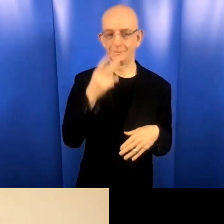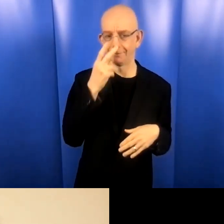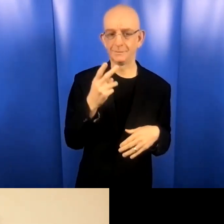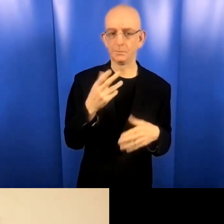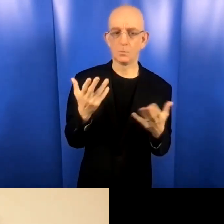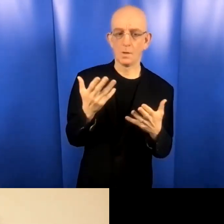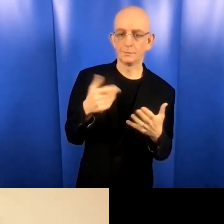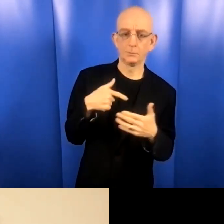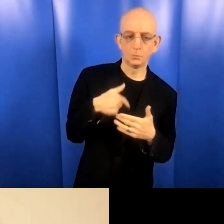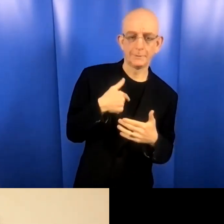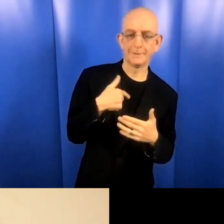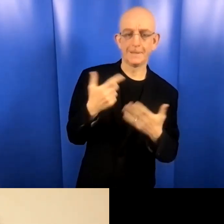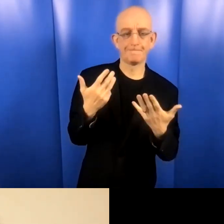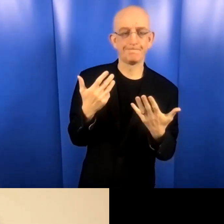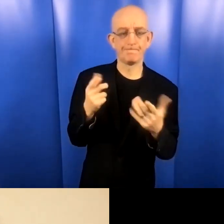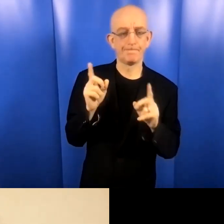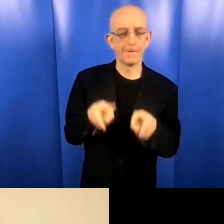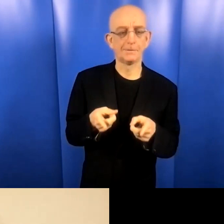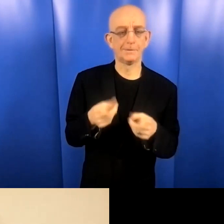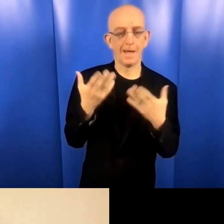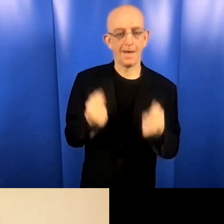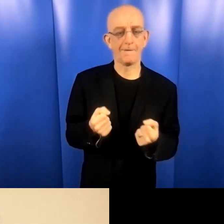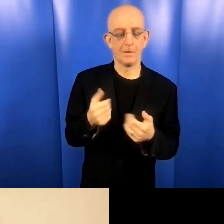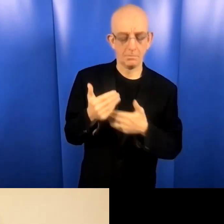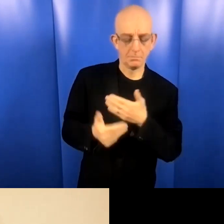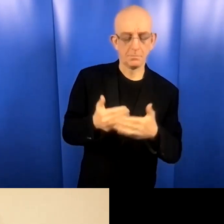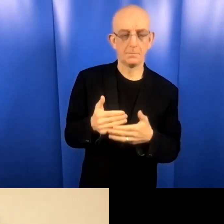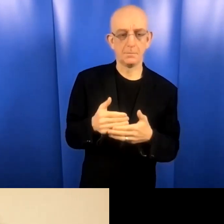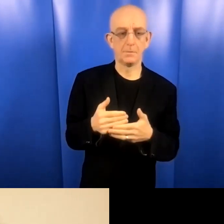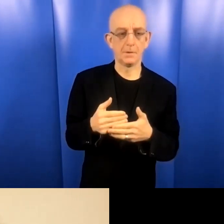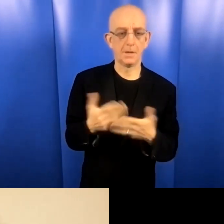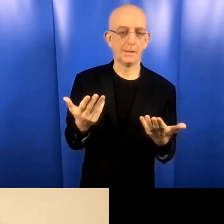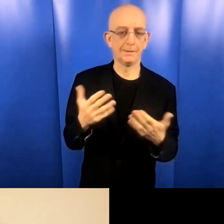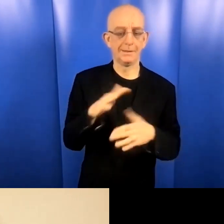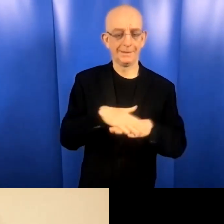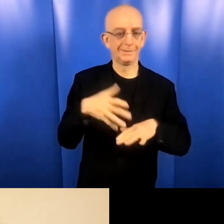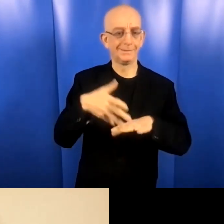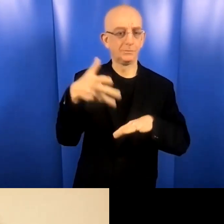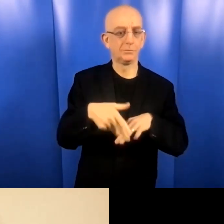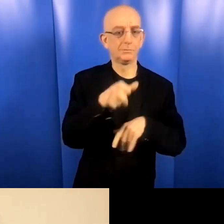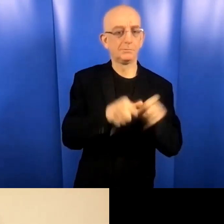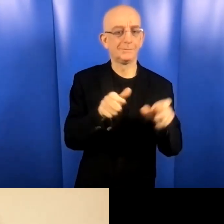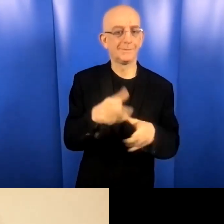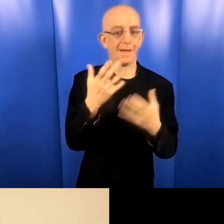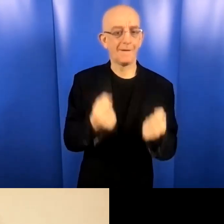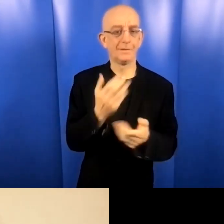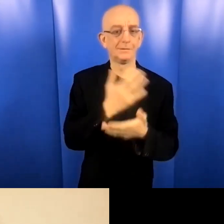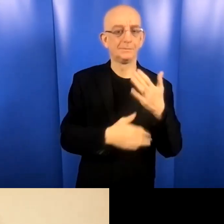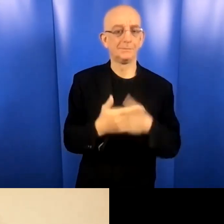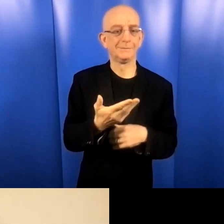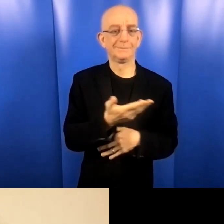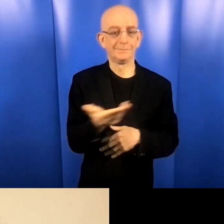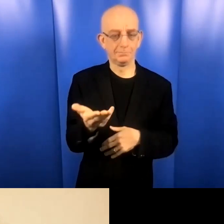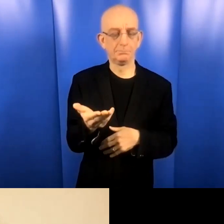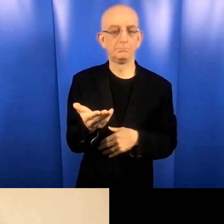our narratives and to look for a different kind of paradigm shift, because we know that we are person with disabilities,